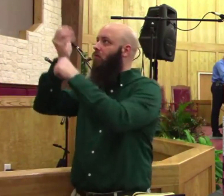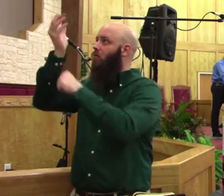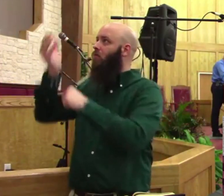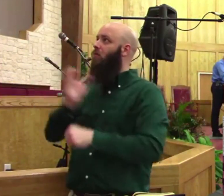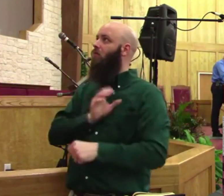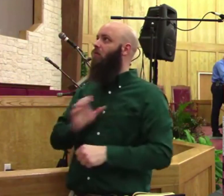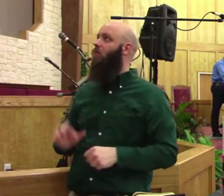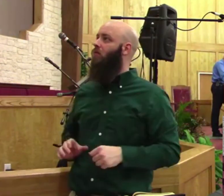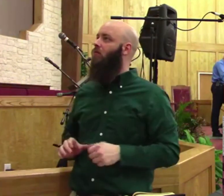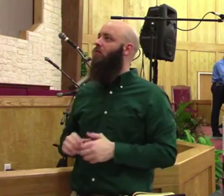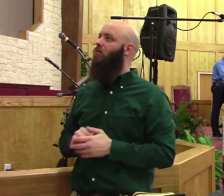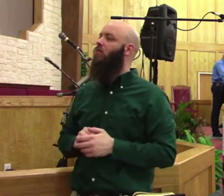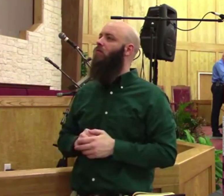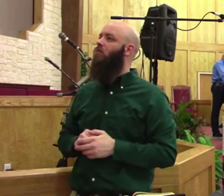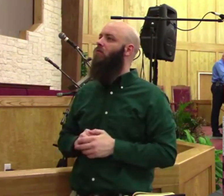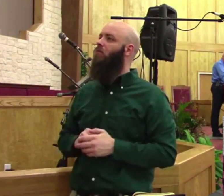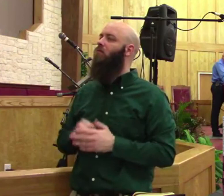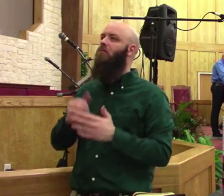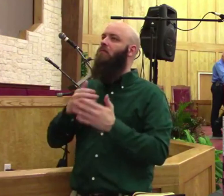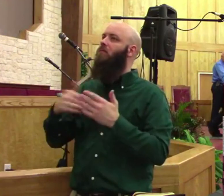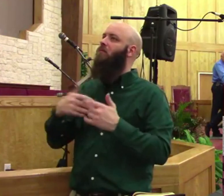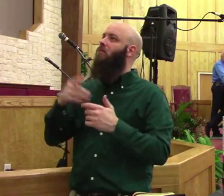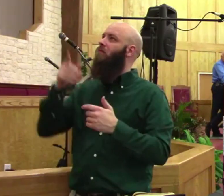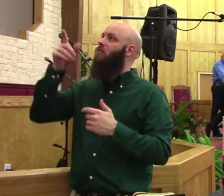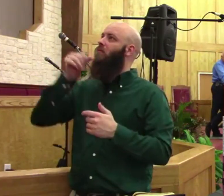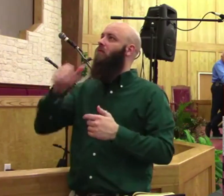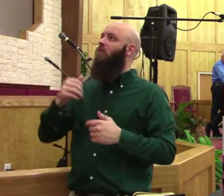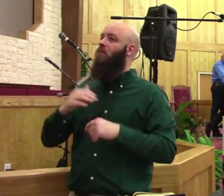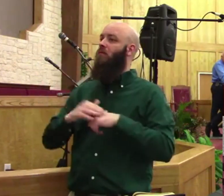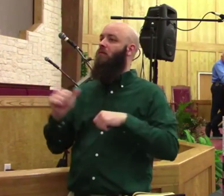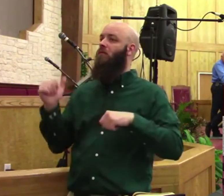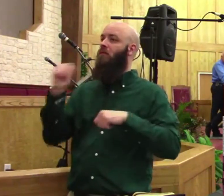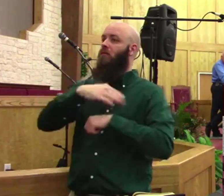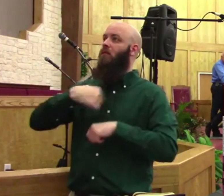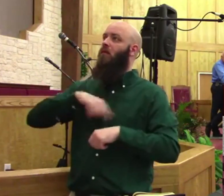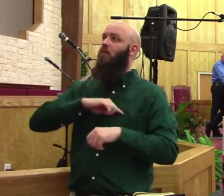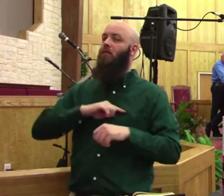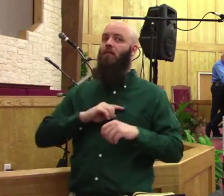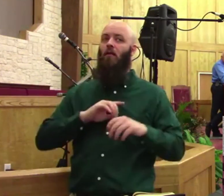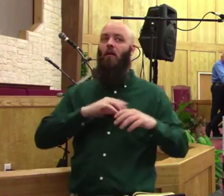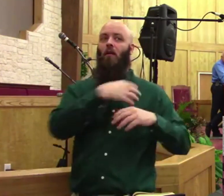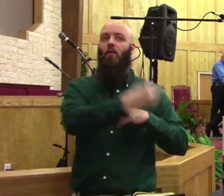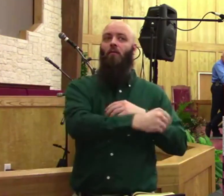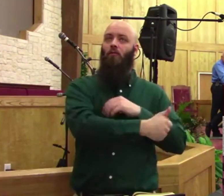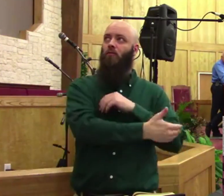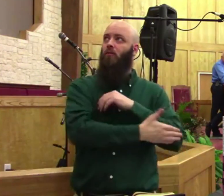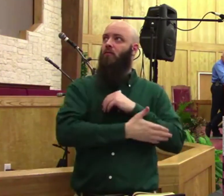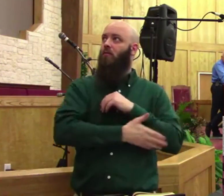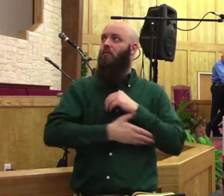And though you've not sent us overseas as you have our friends in the Middle East,